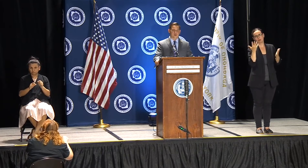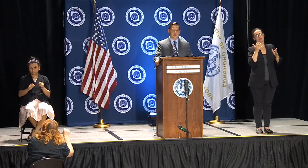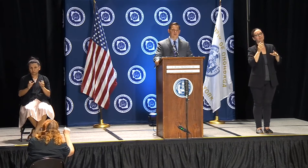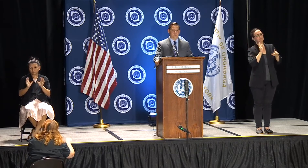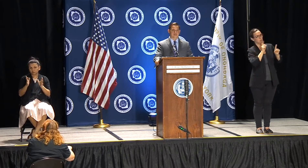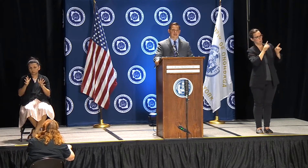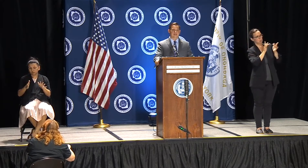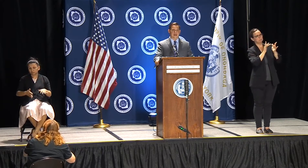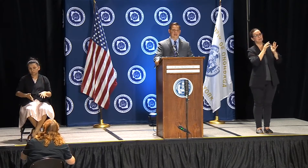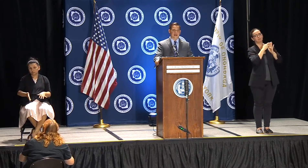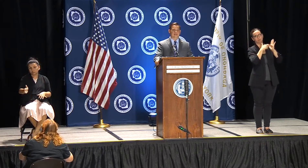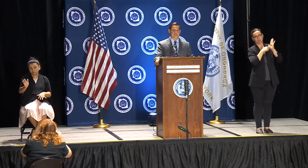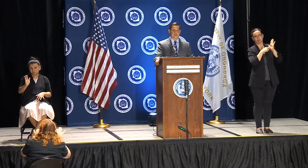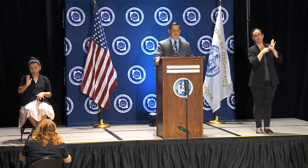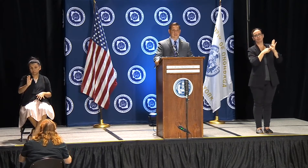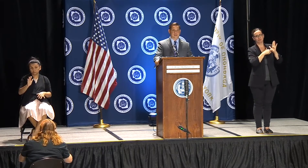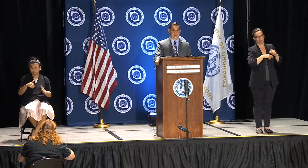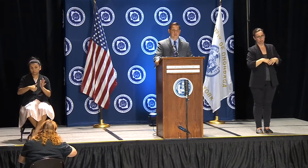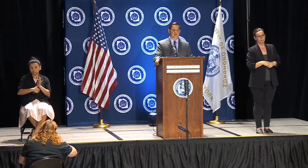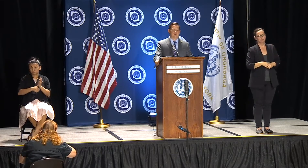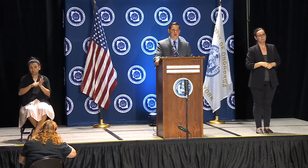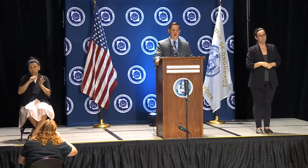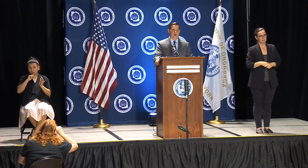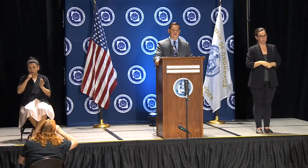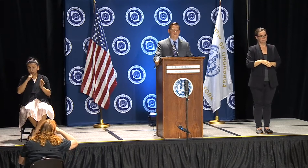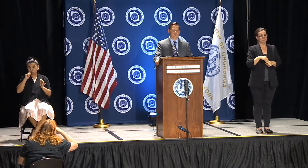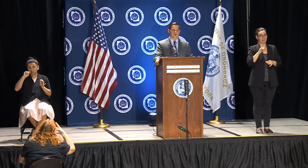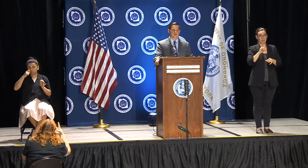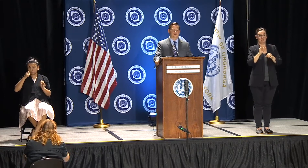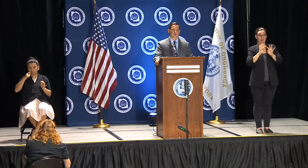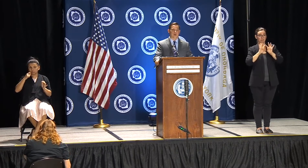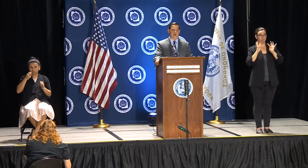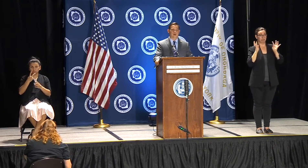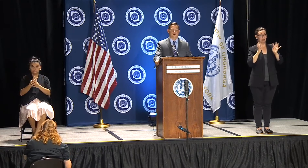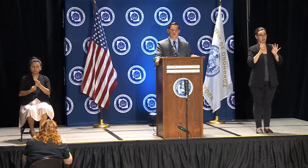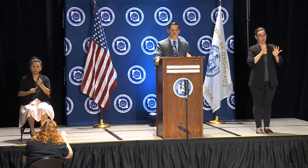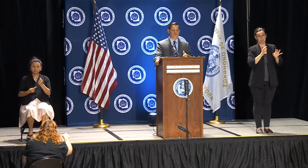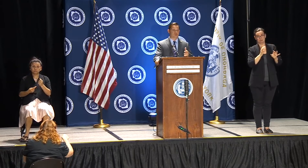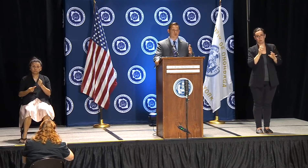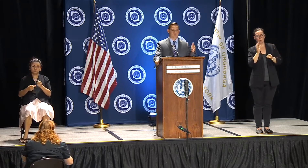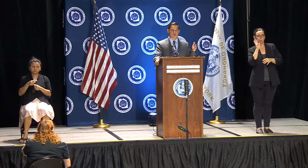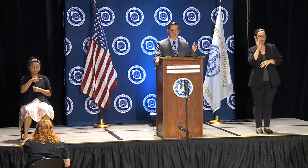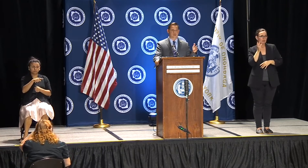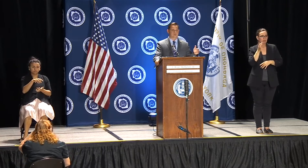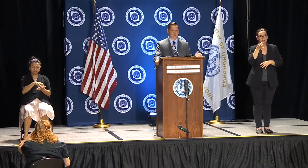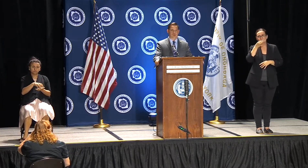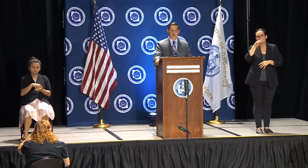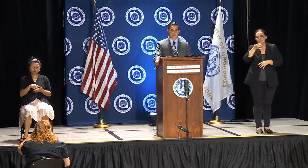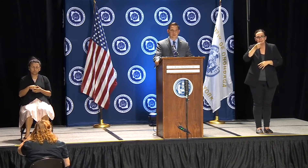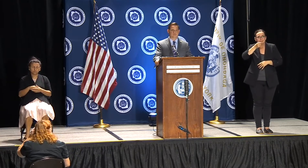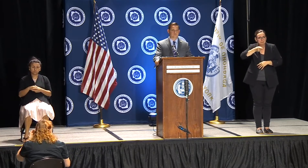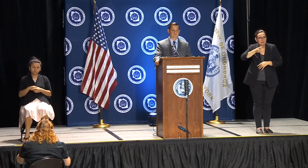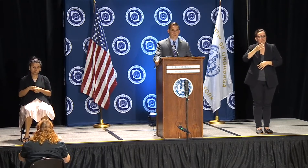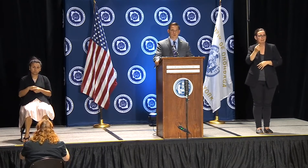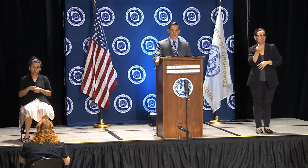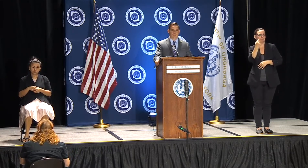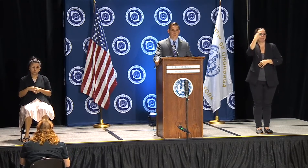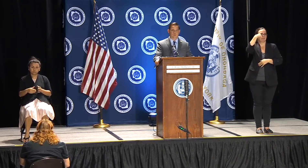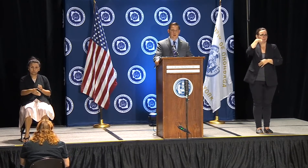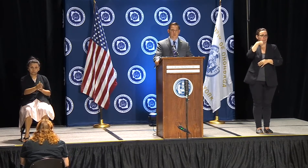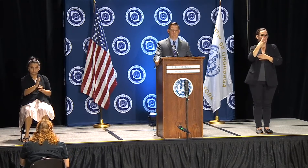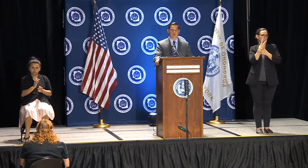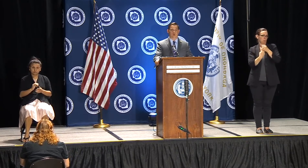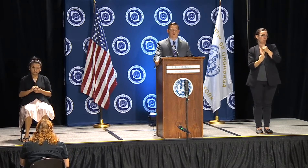doing the saliva-based and diagnostic test, and so then you would essentially get your test. You'd